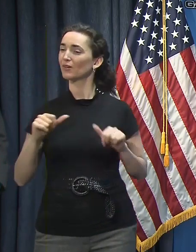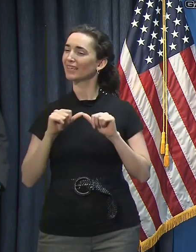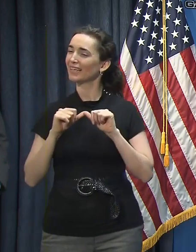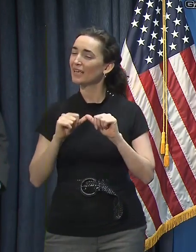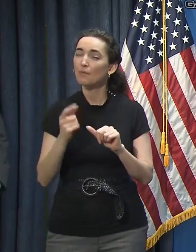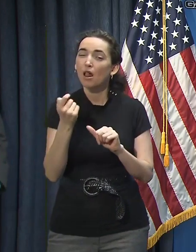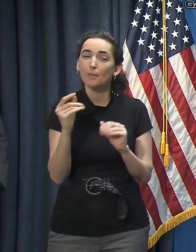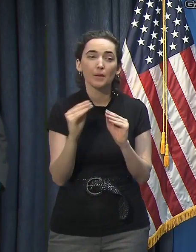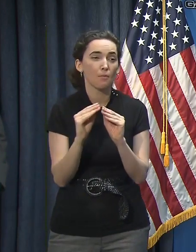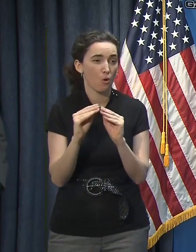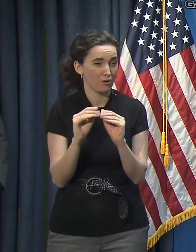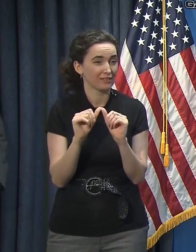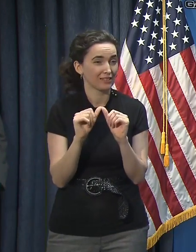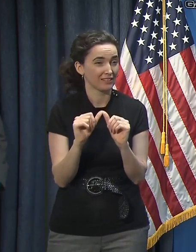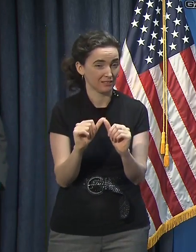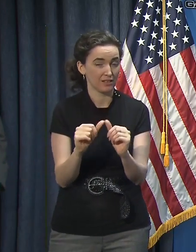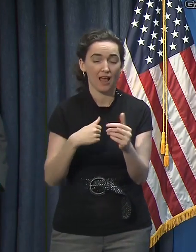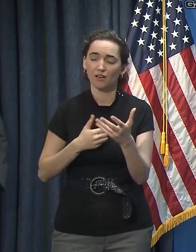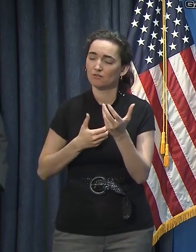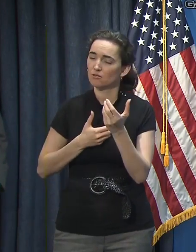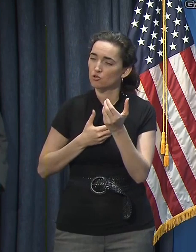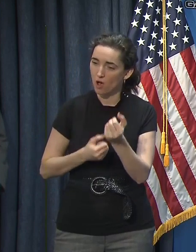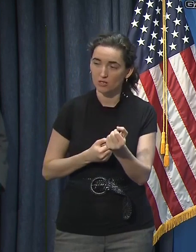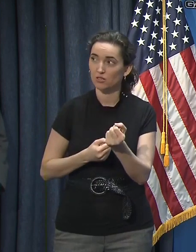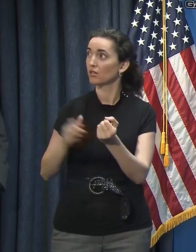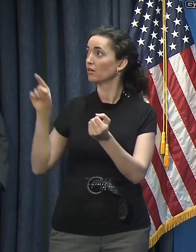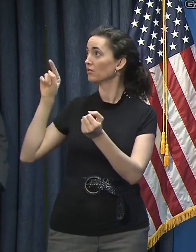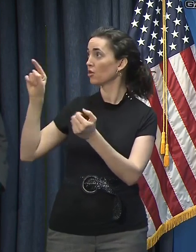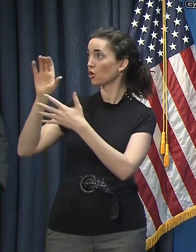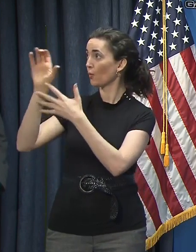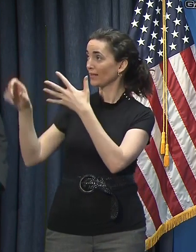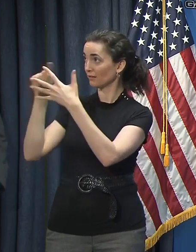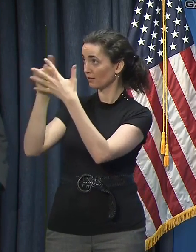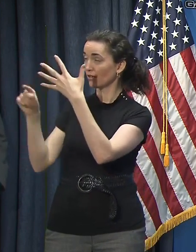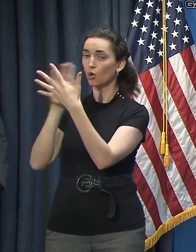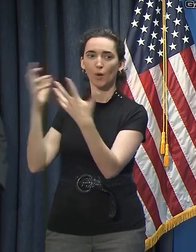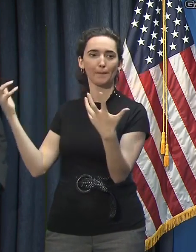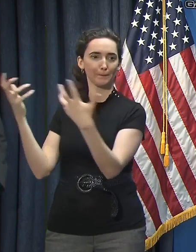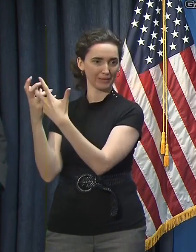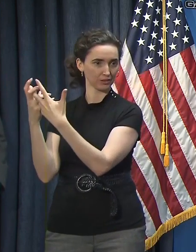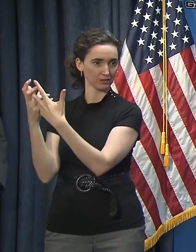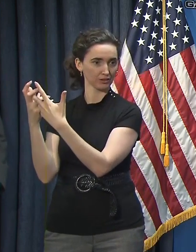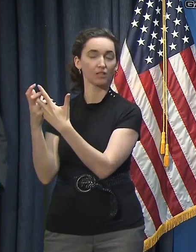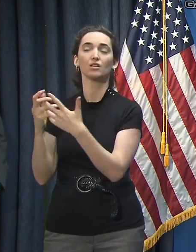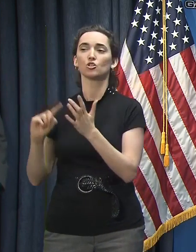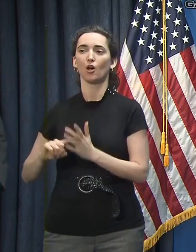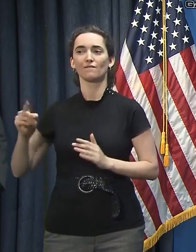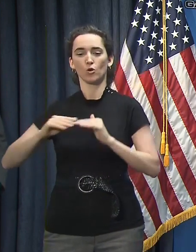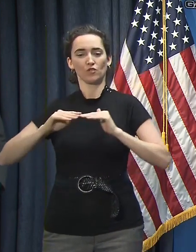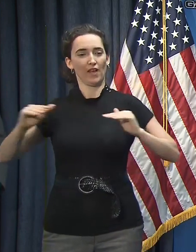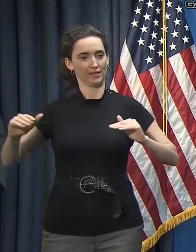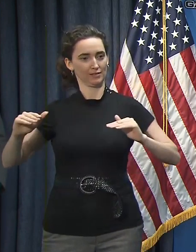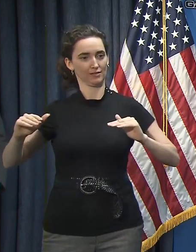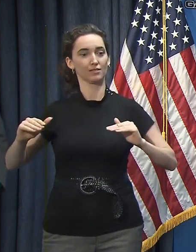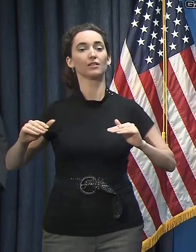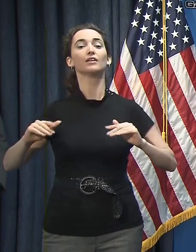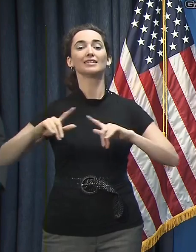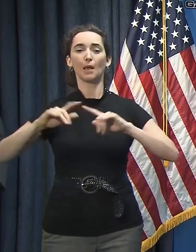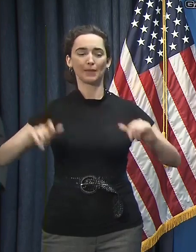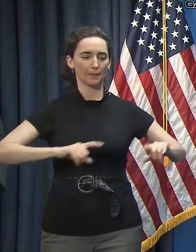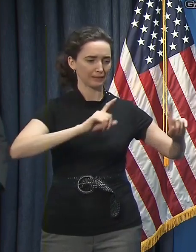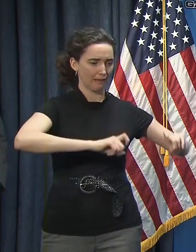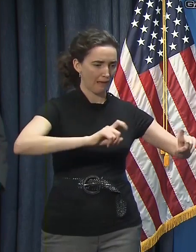while longer, I am very confident that we're going to meet the criteria, transition to phase one while we have the testing capacity